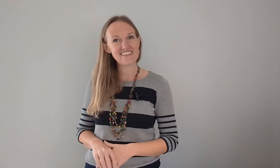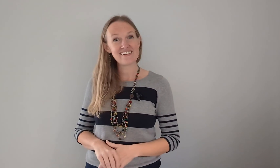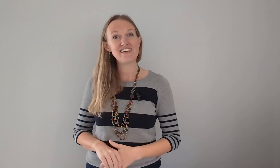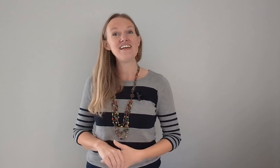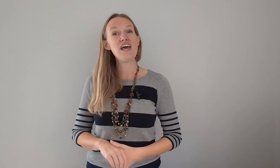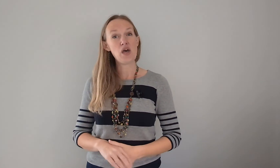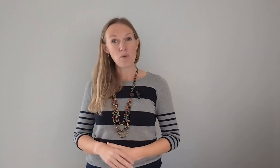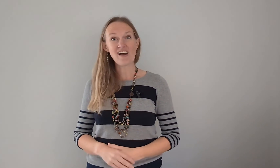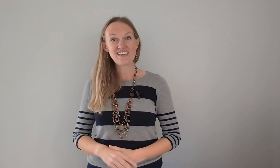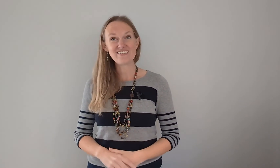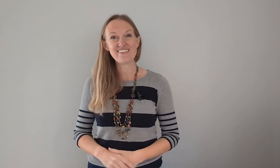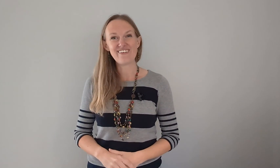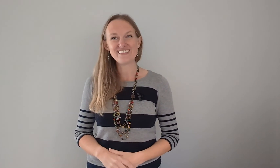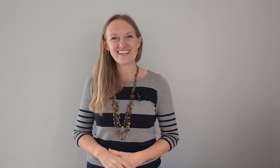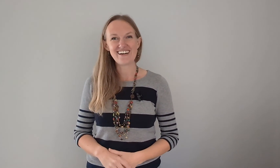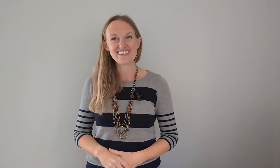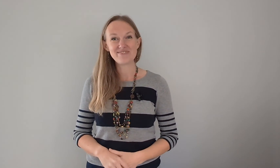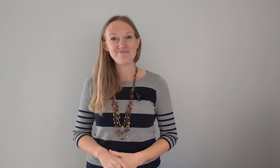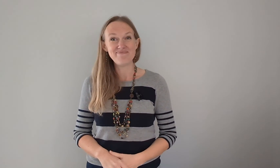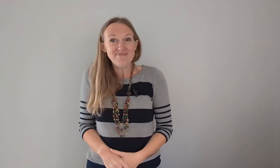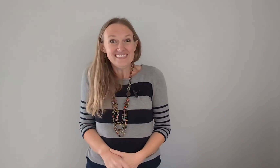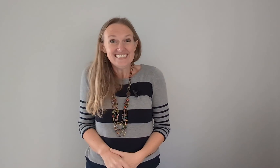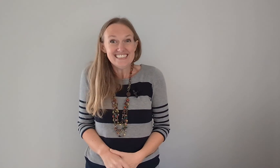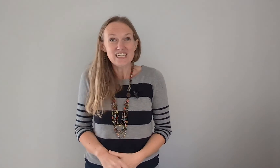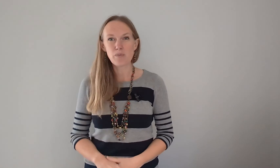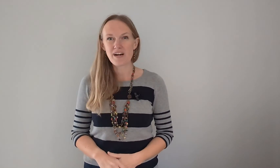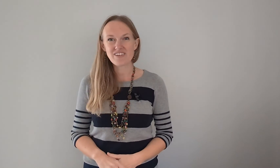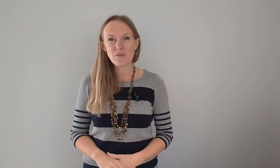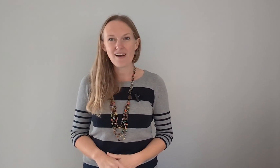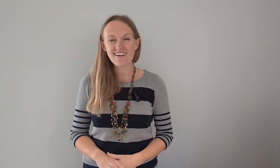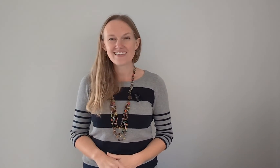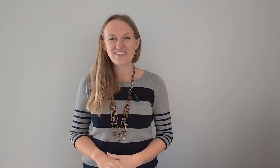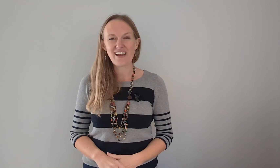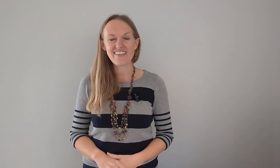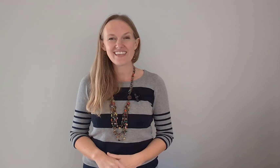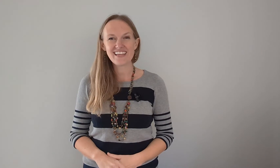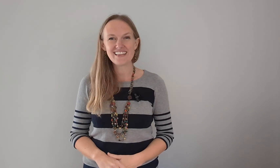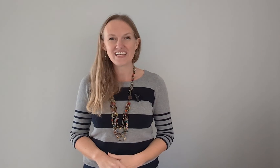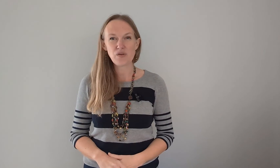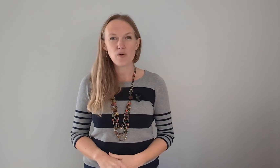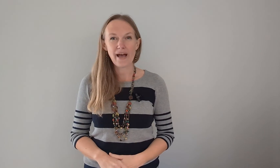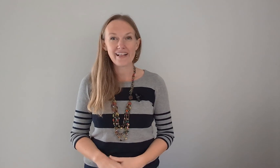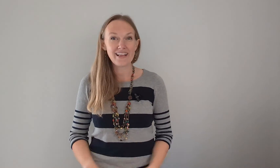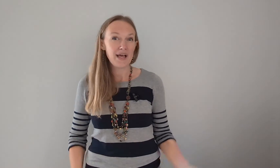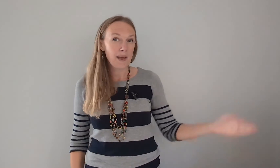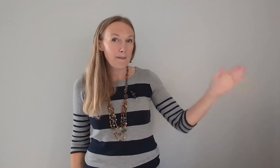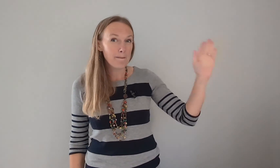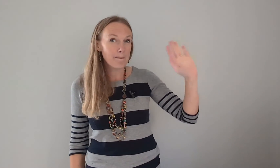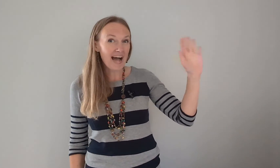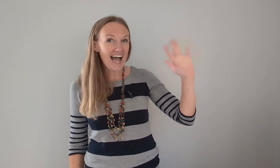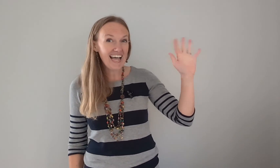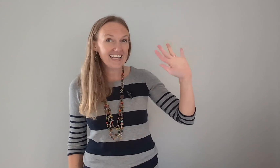together and walk through the whole song. Hope wherever you are that you are healthy and that you are well. Bye.